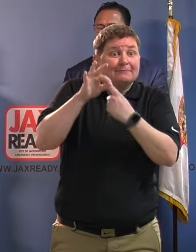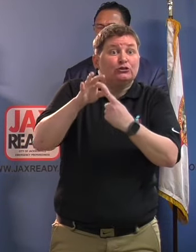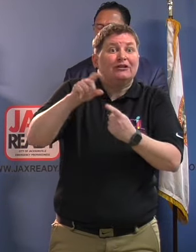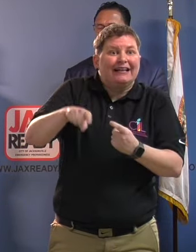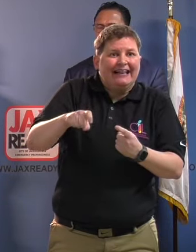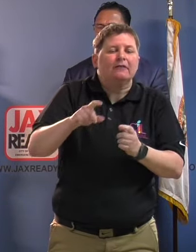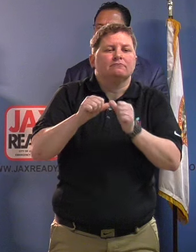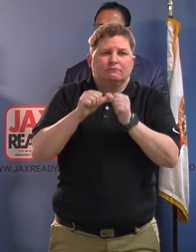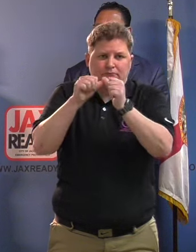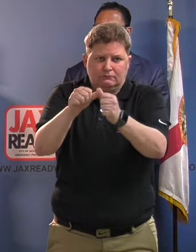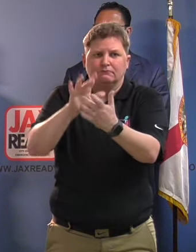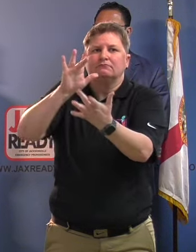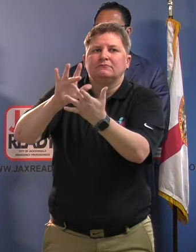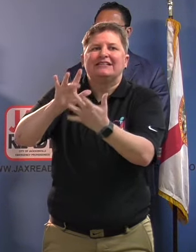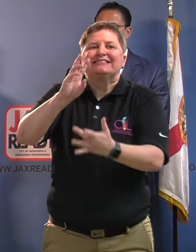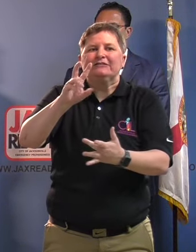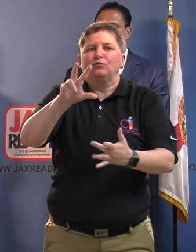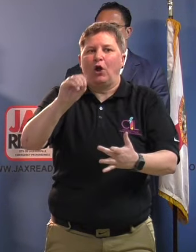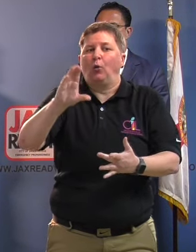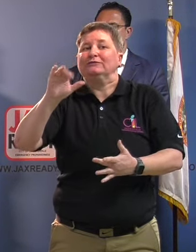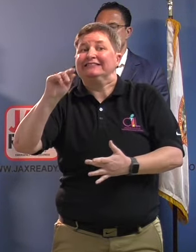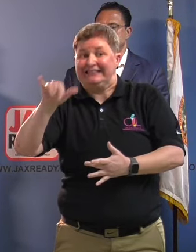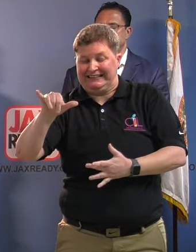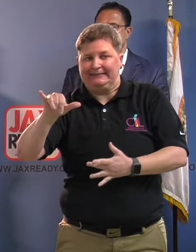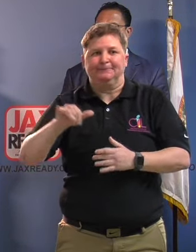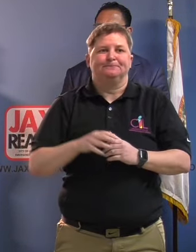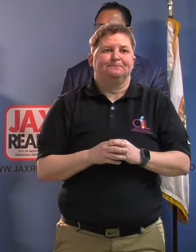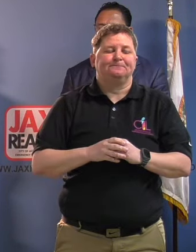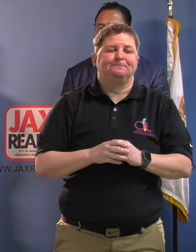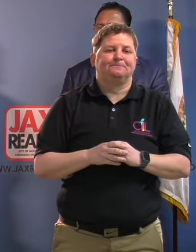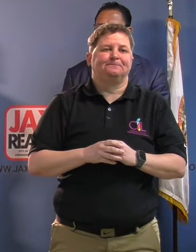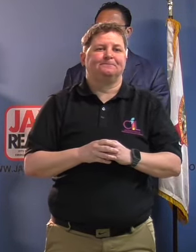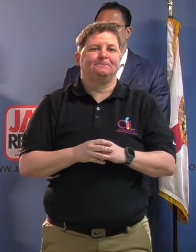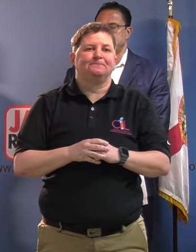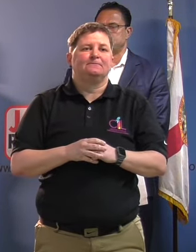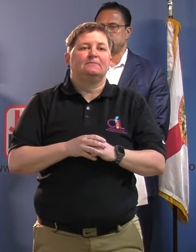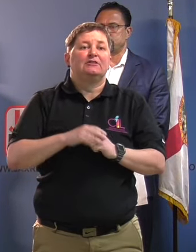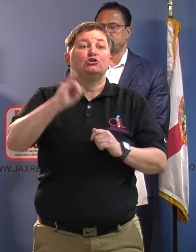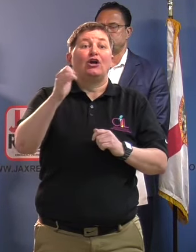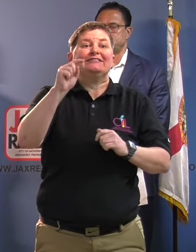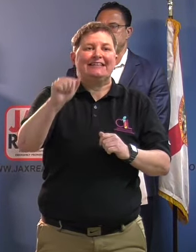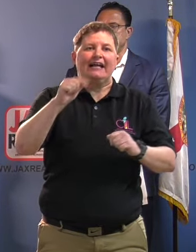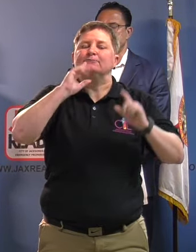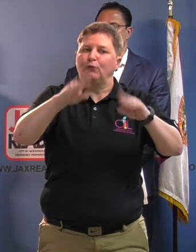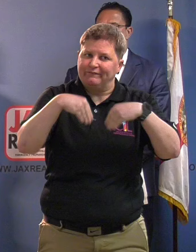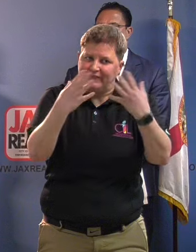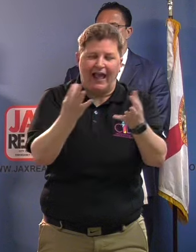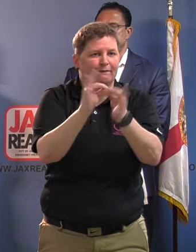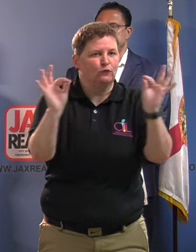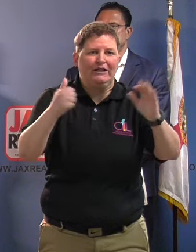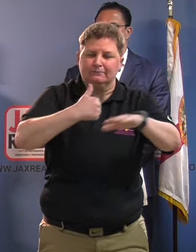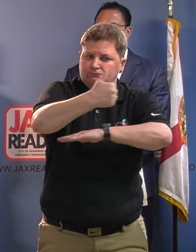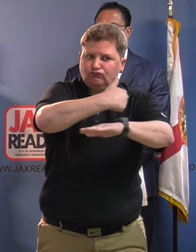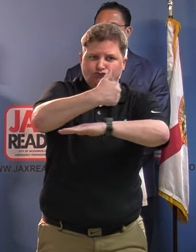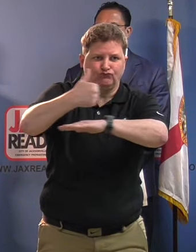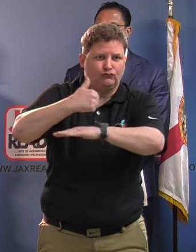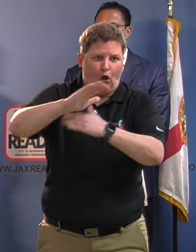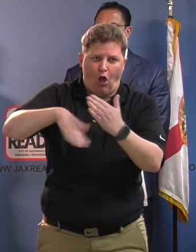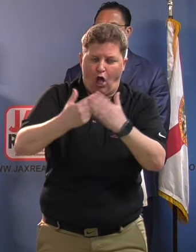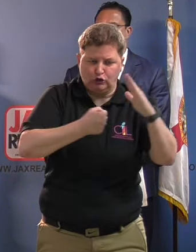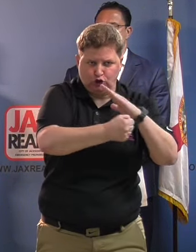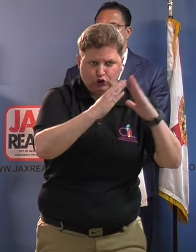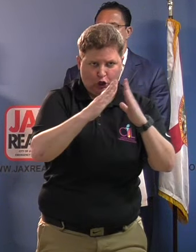City, 630-2489 for rides. JTA is providing free transportation to all those shelters. Another shelter